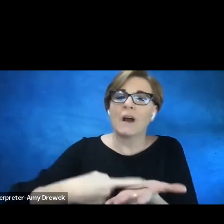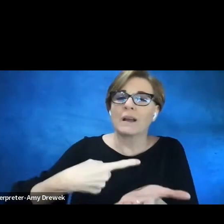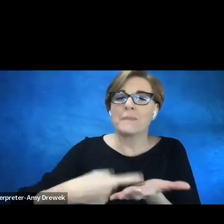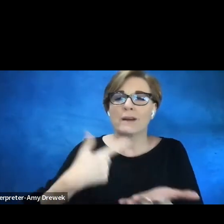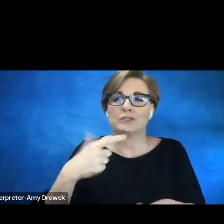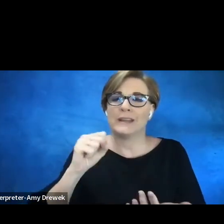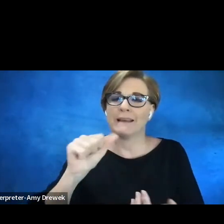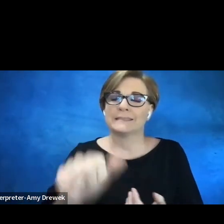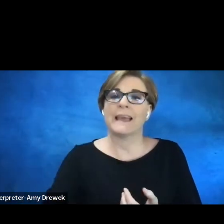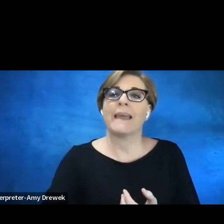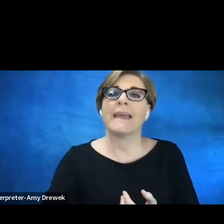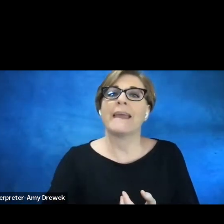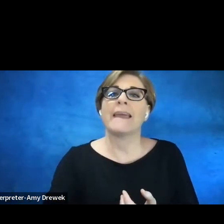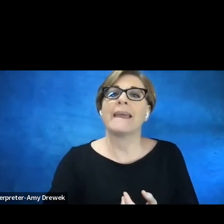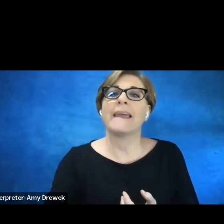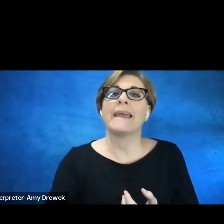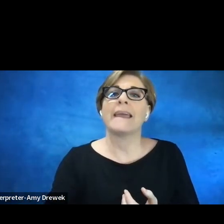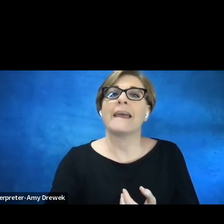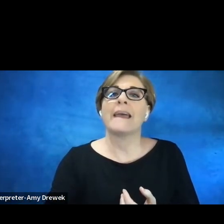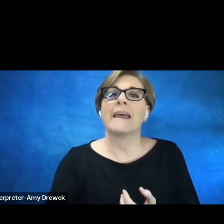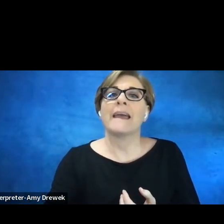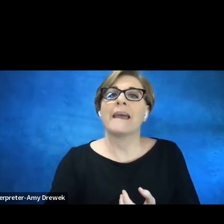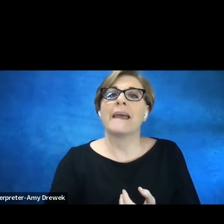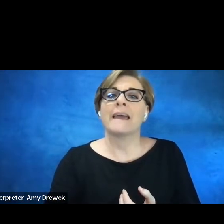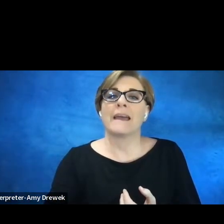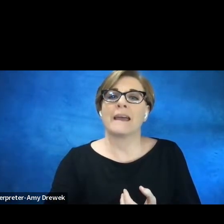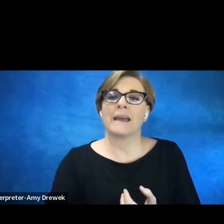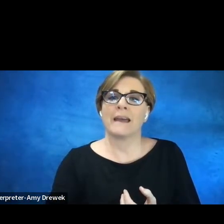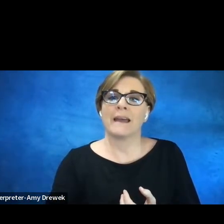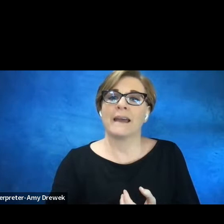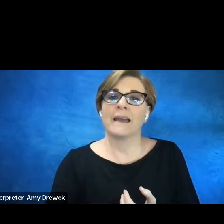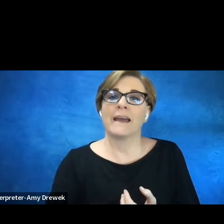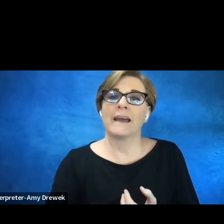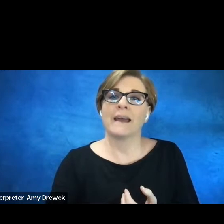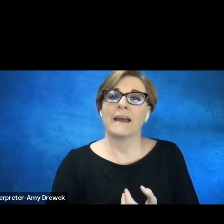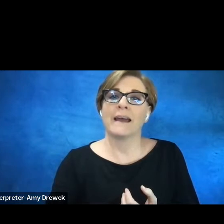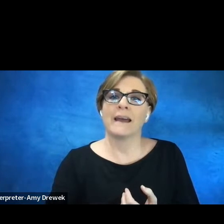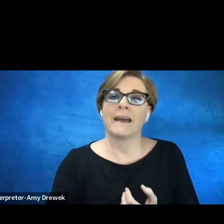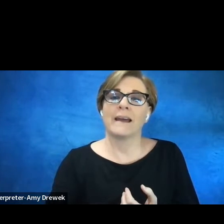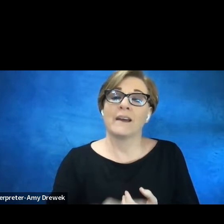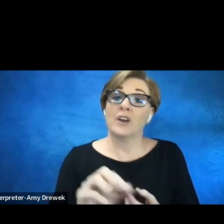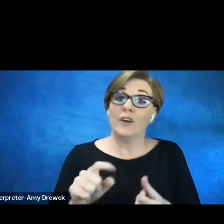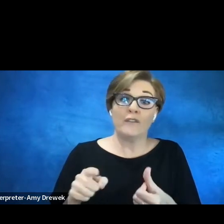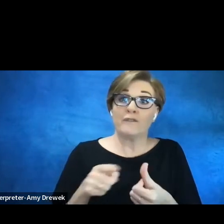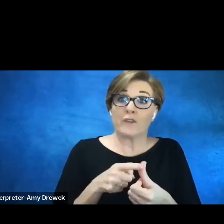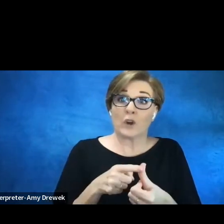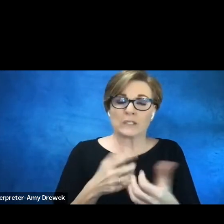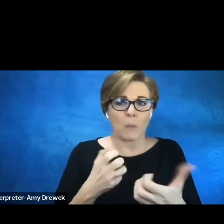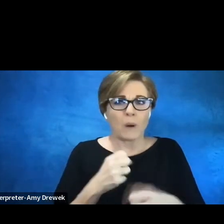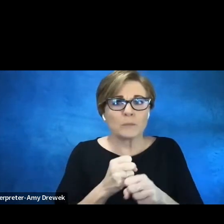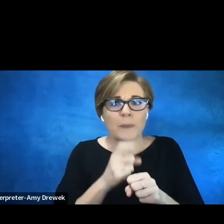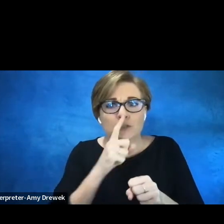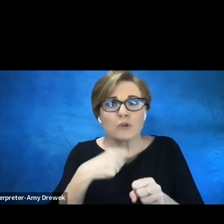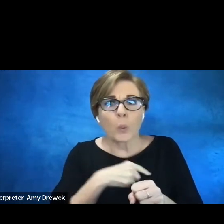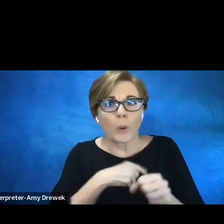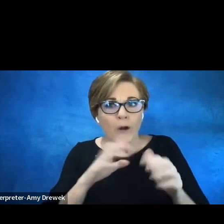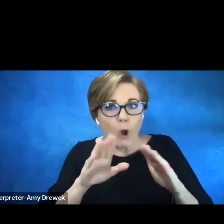couple updates. First, I just like to always make sure that we're being open about the